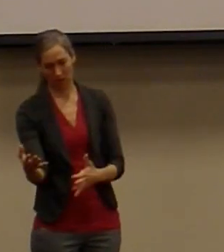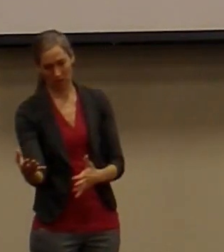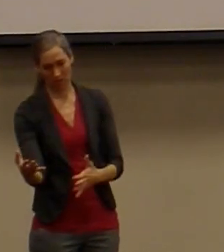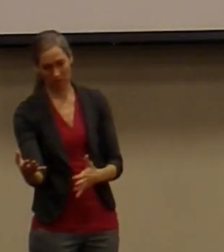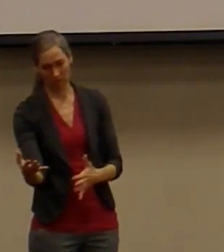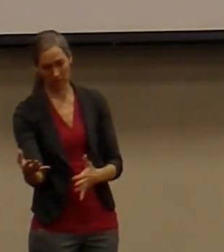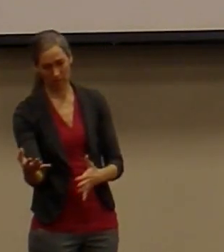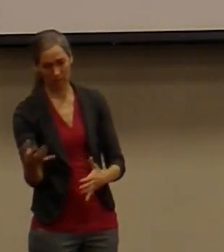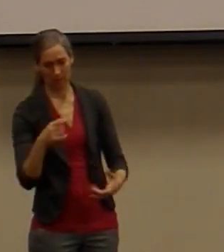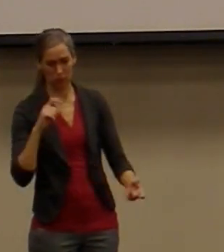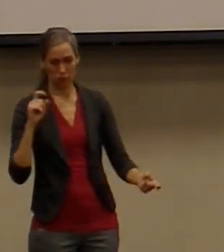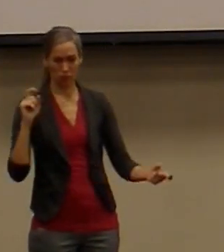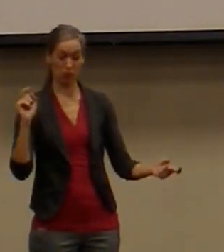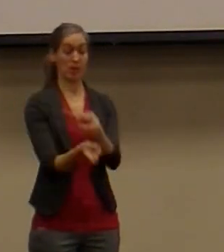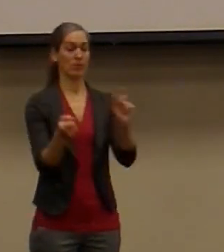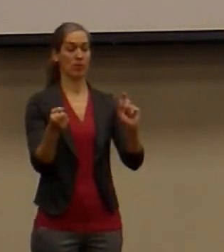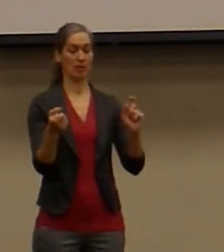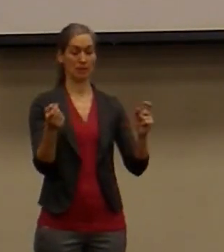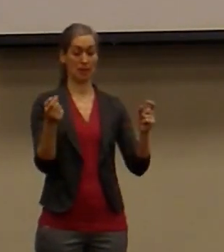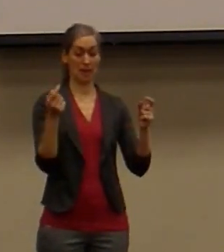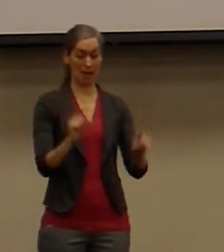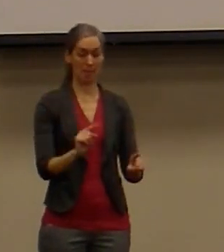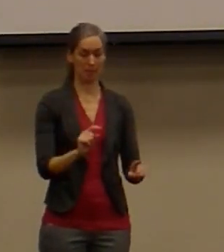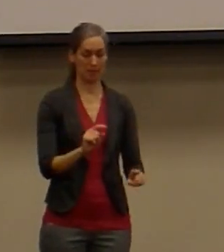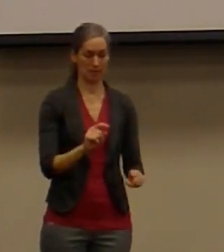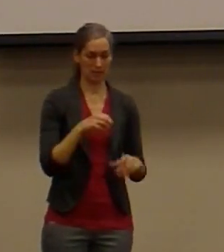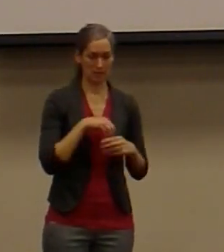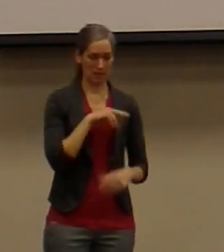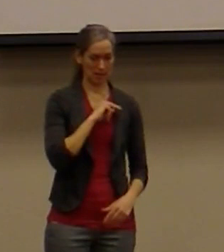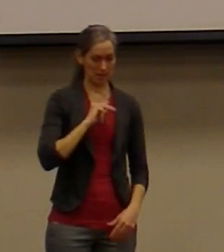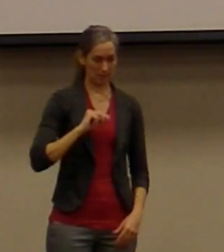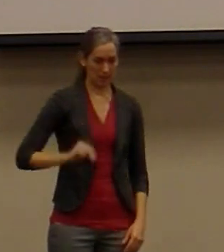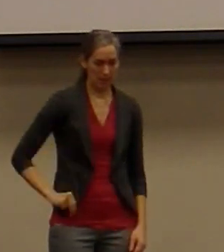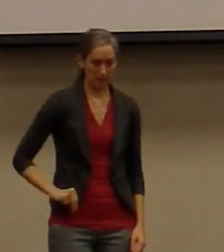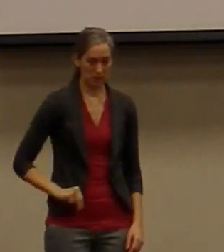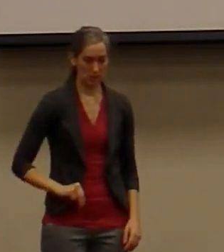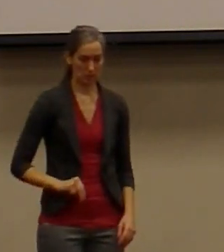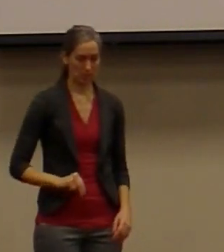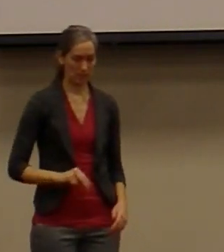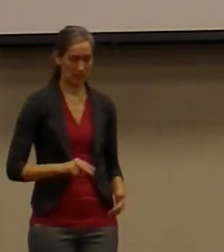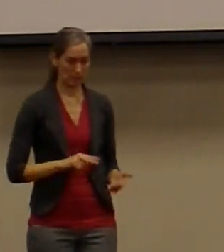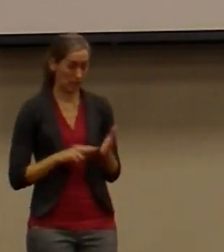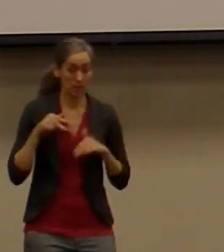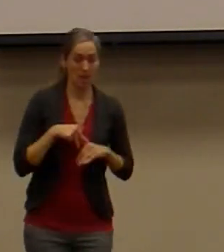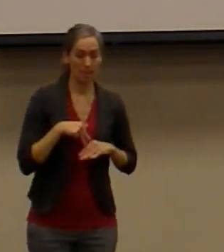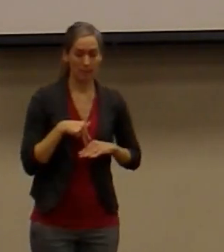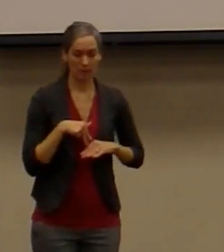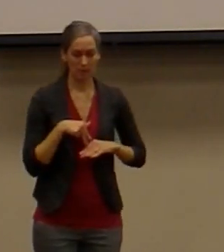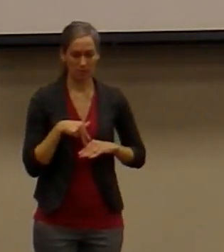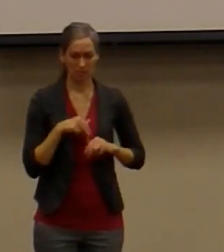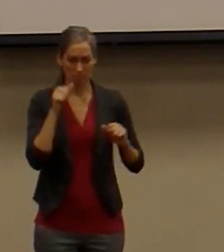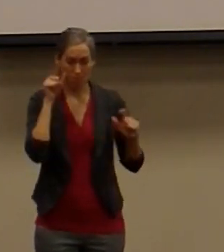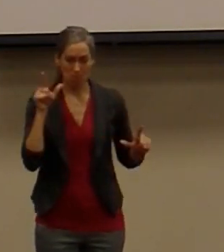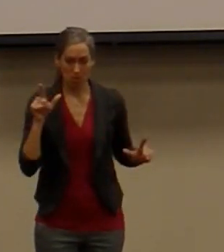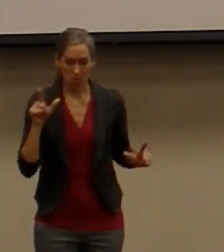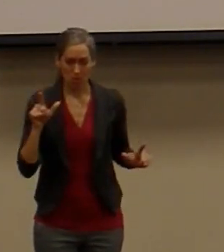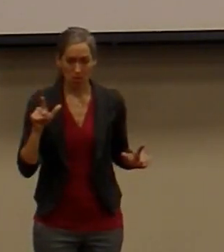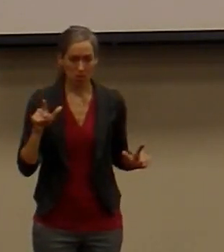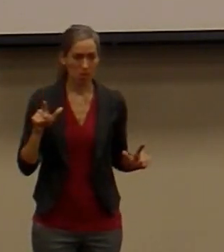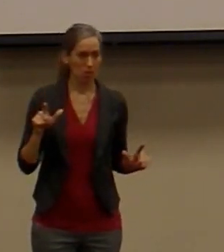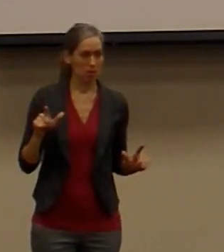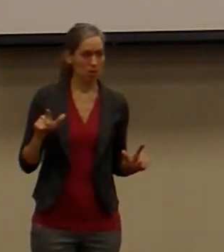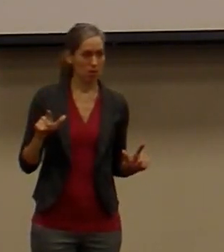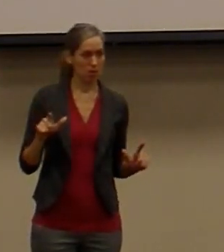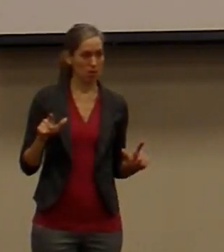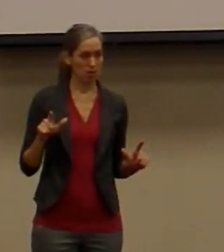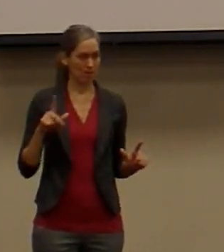a transformation takes place in Nebuchadnezzar, because it says, Then King Nebuchadnezzar leaped to his feet in amazement